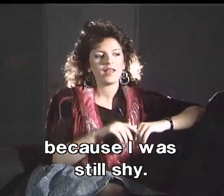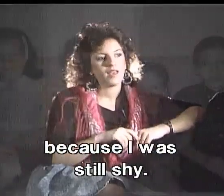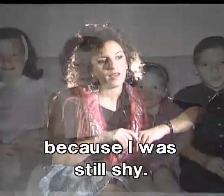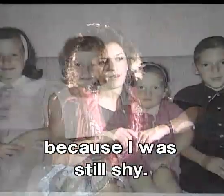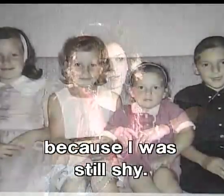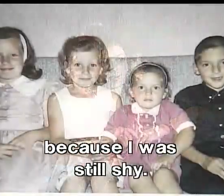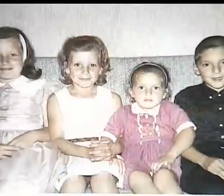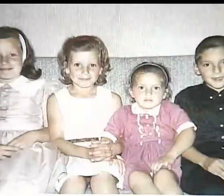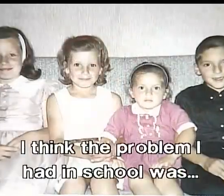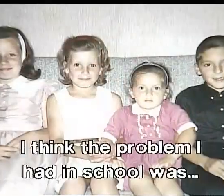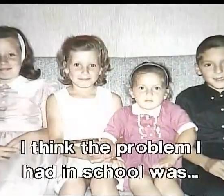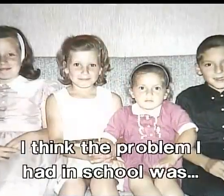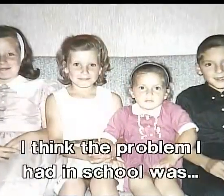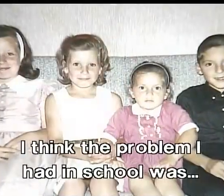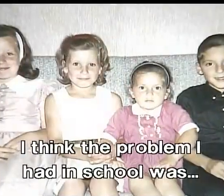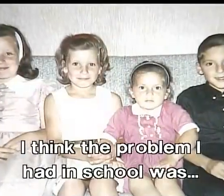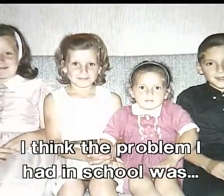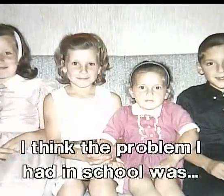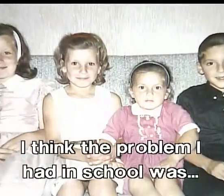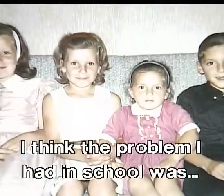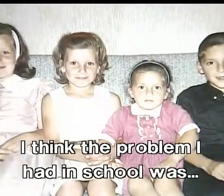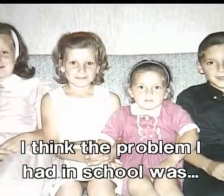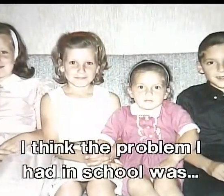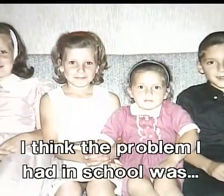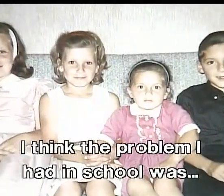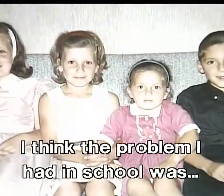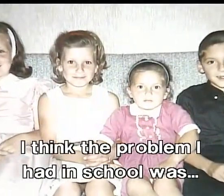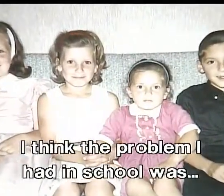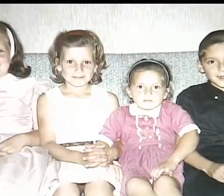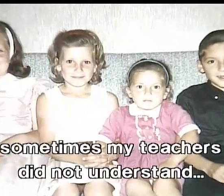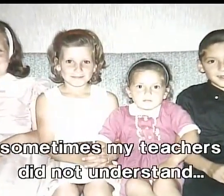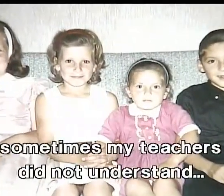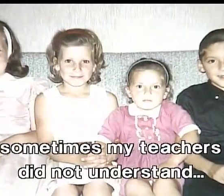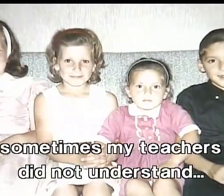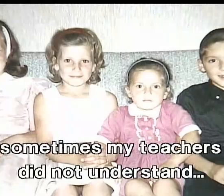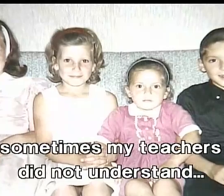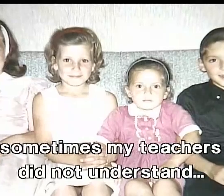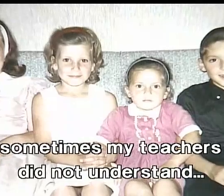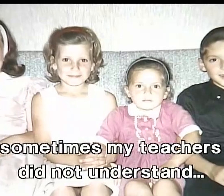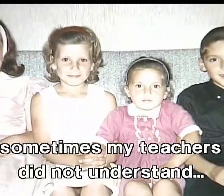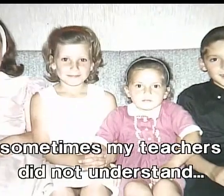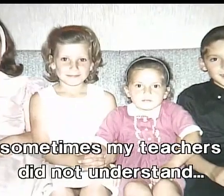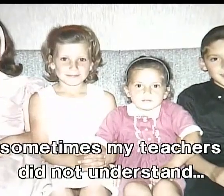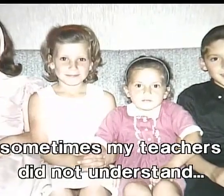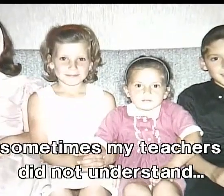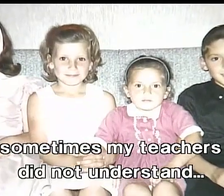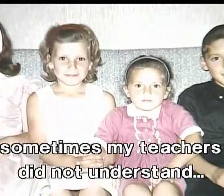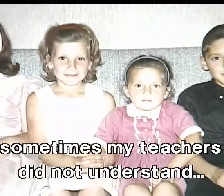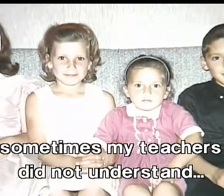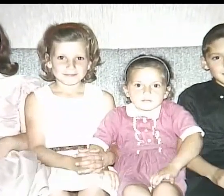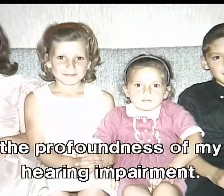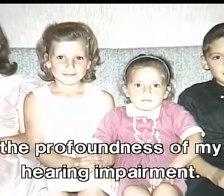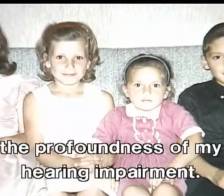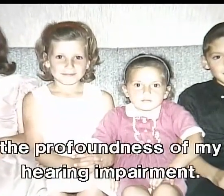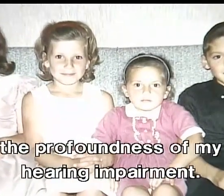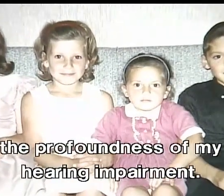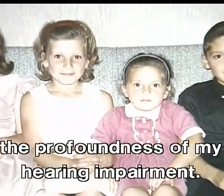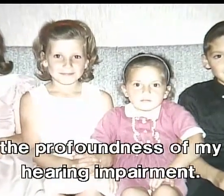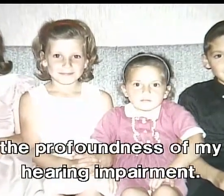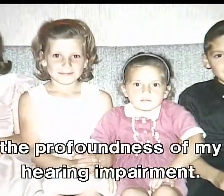I think the problem I had in school was that sometimes my teacher did not really understand the profoundness of my hearing